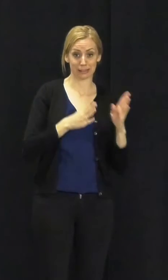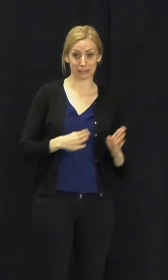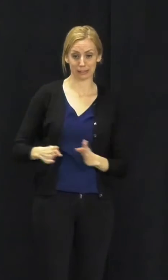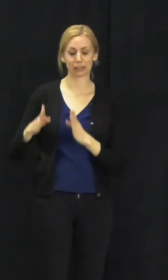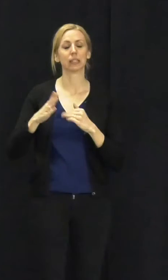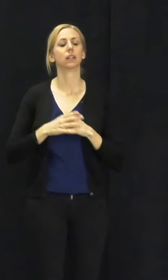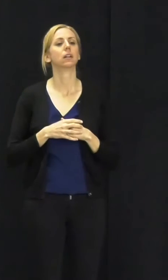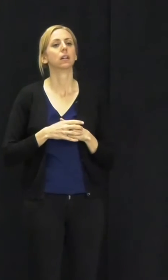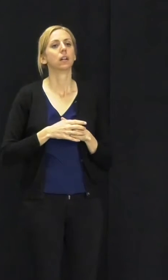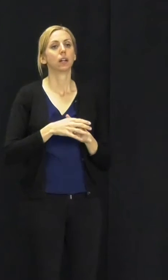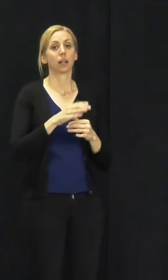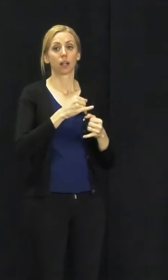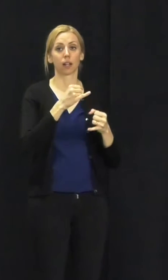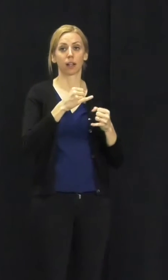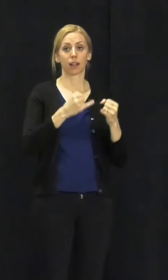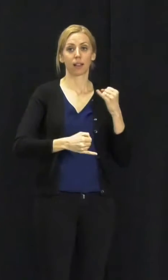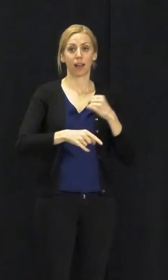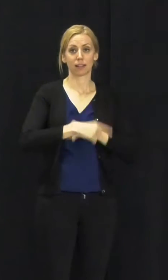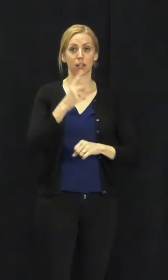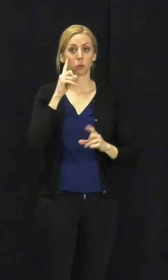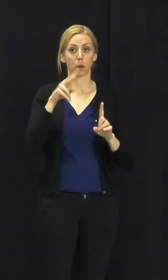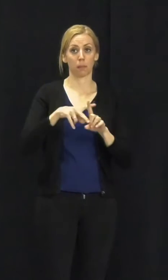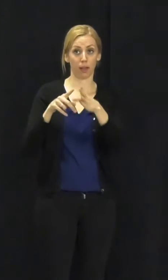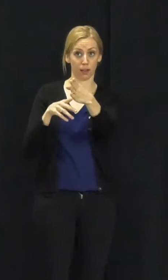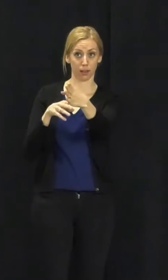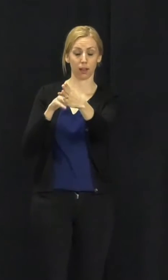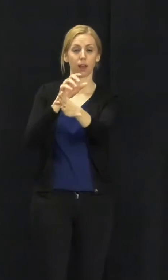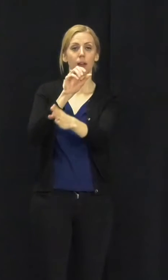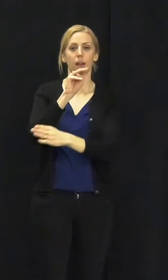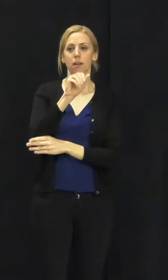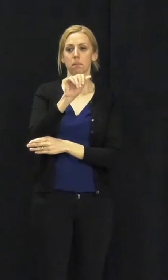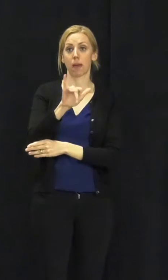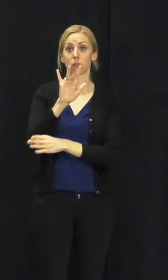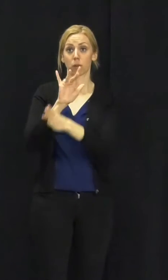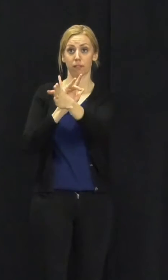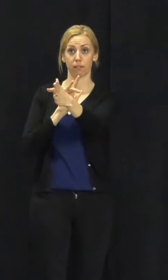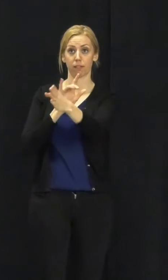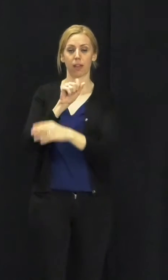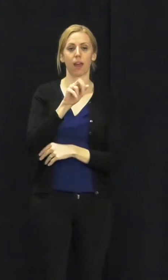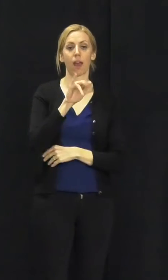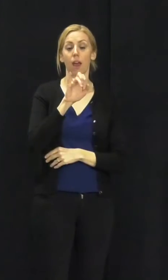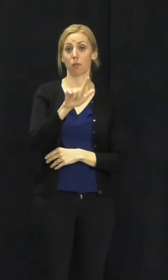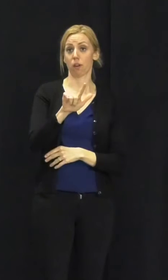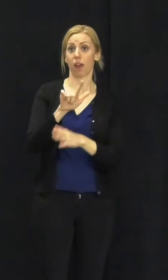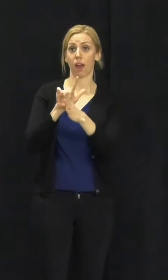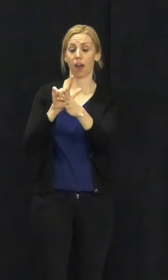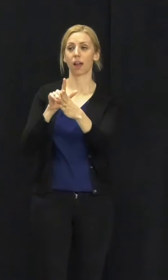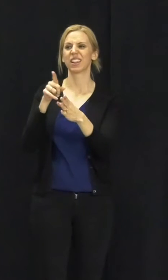there's a lot of us in many good ways because people want to do good work.